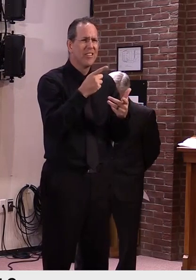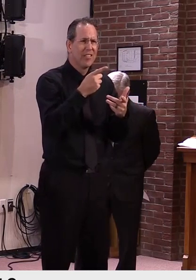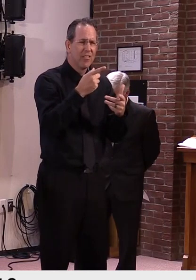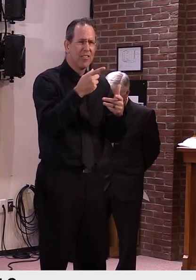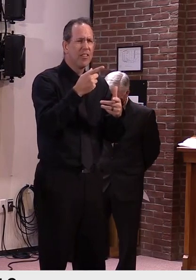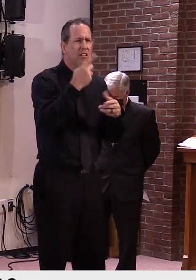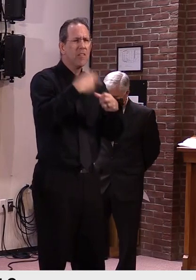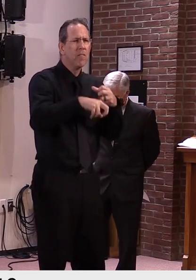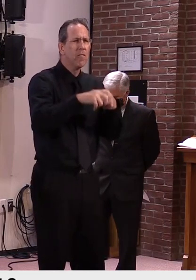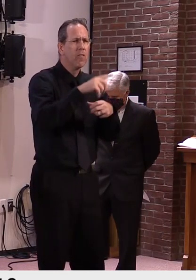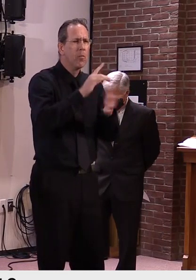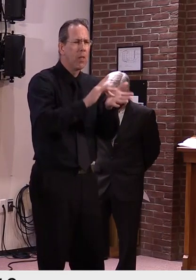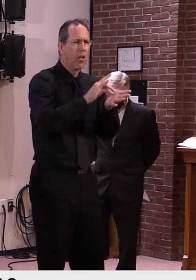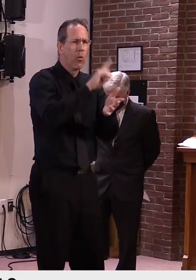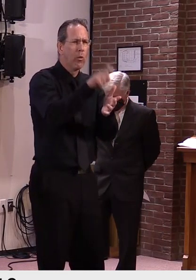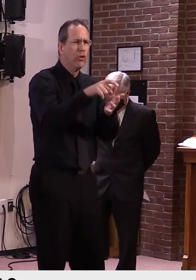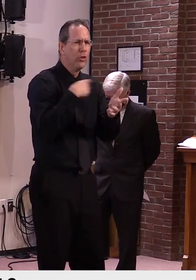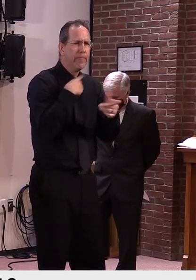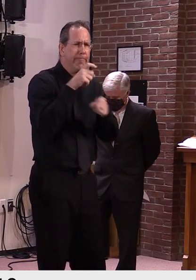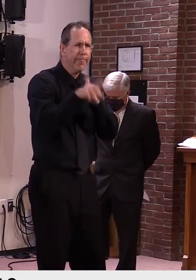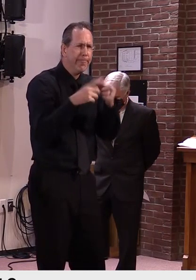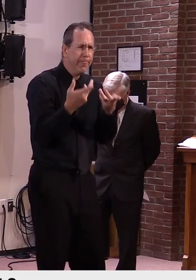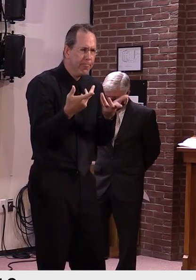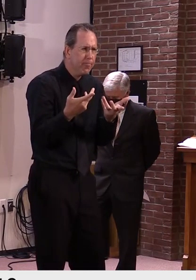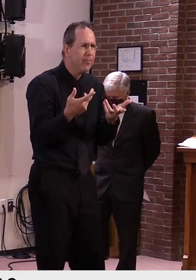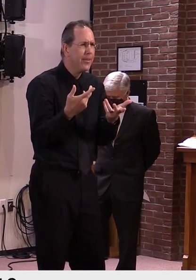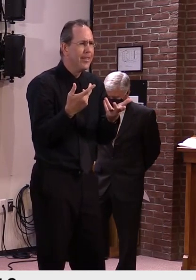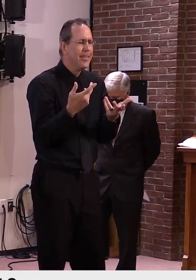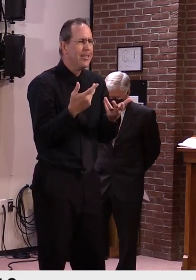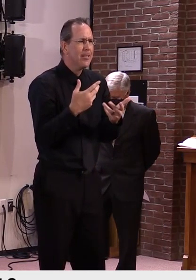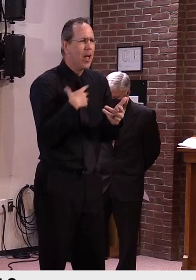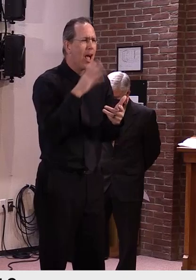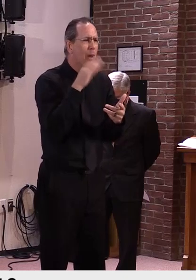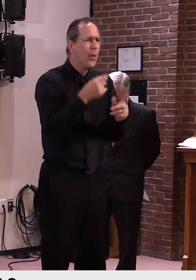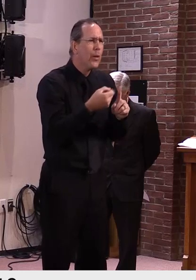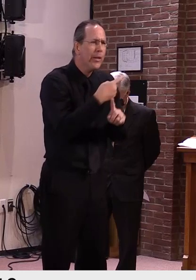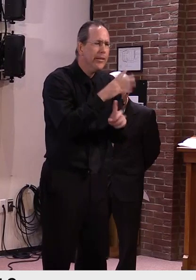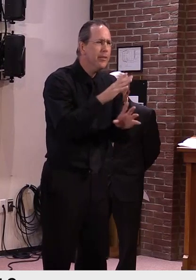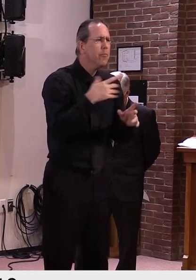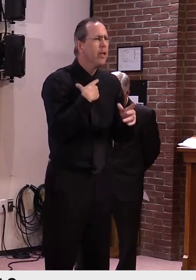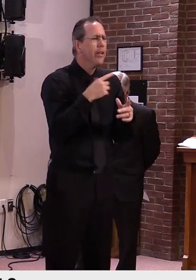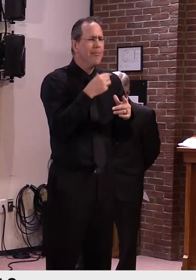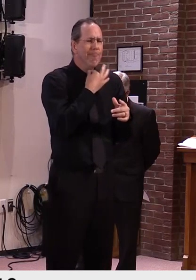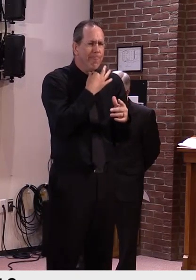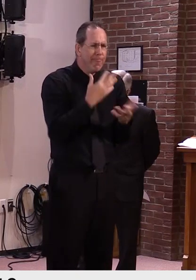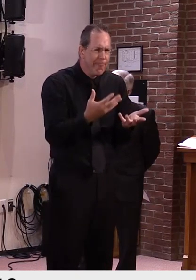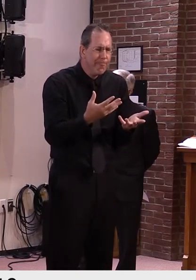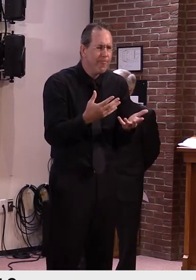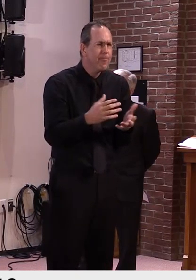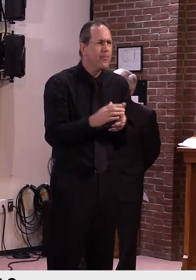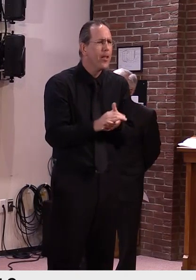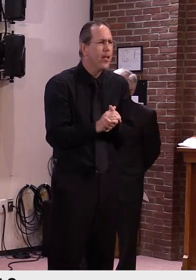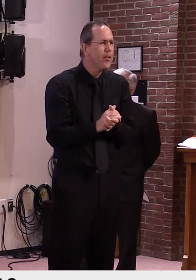not agree. So here's just the kind of question that I think arises, and I would like him, Dr. Levine, to